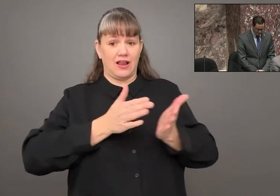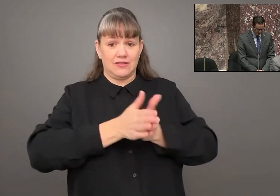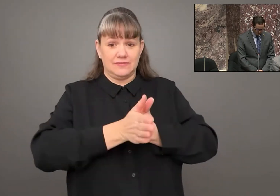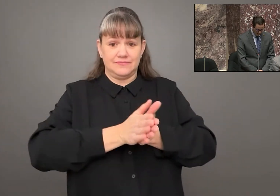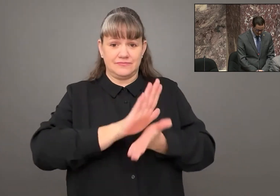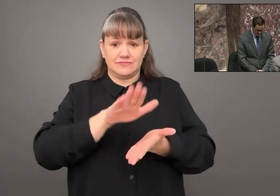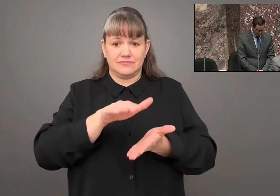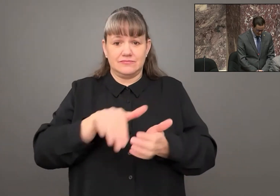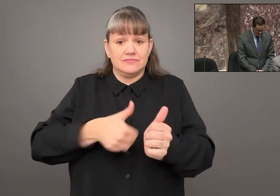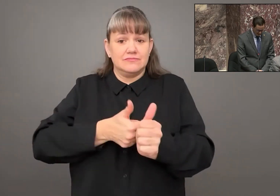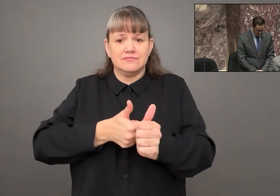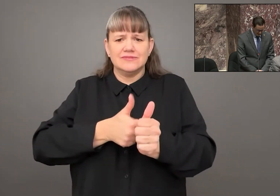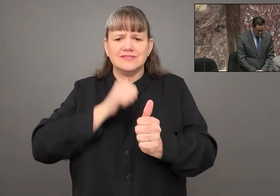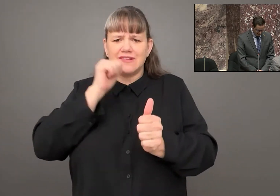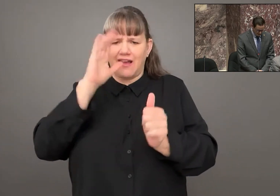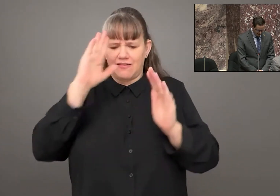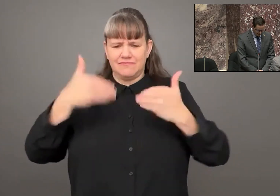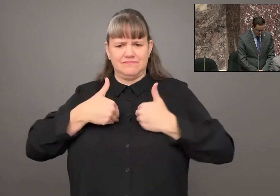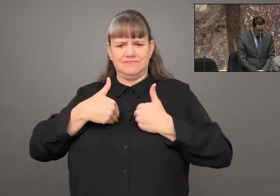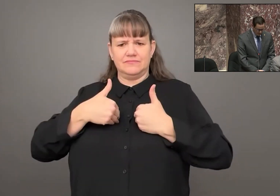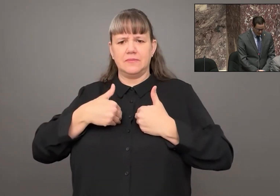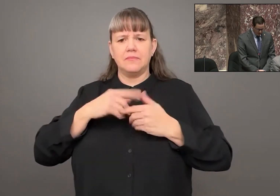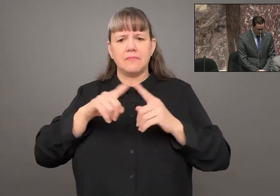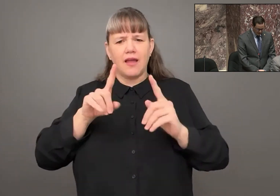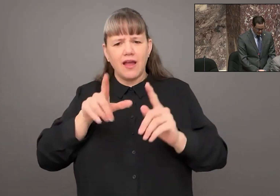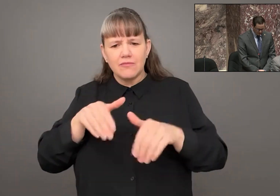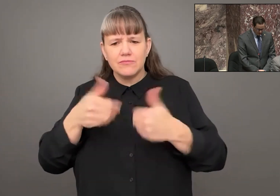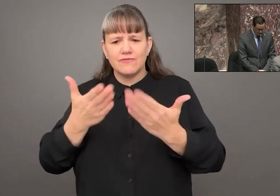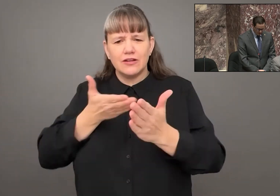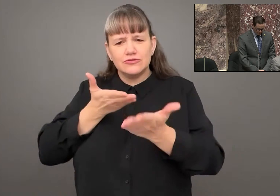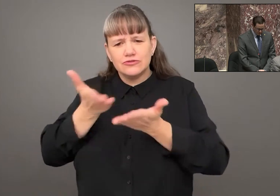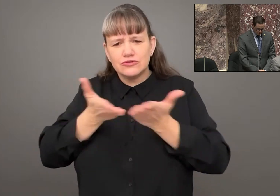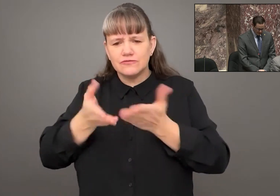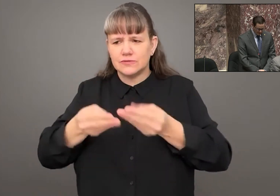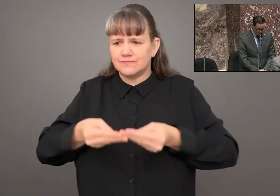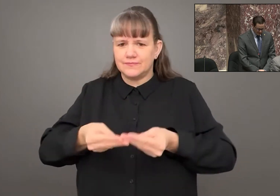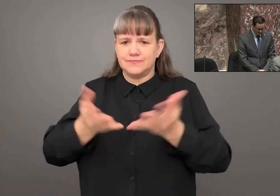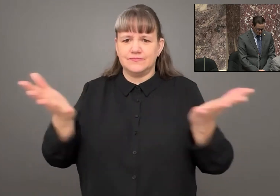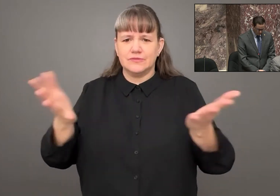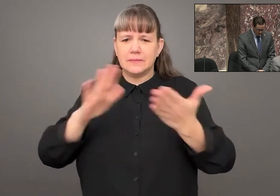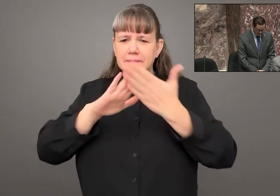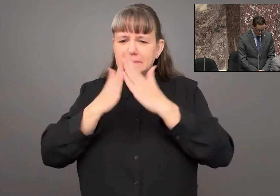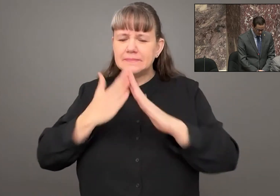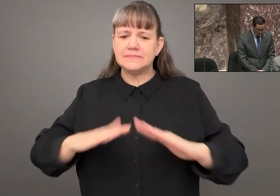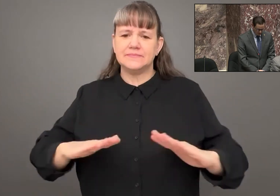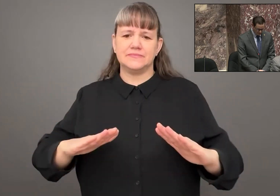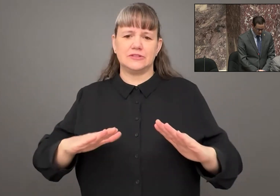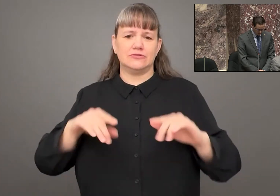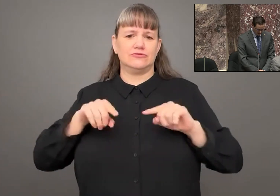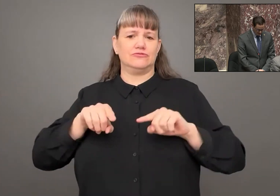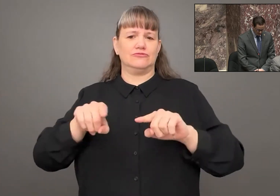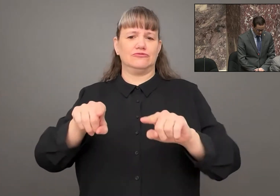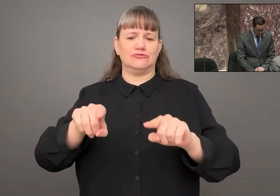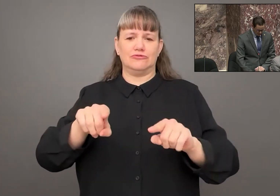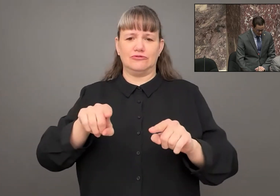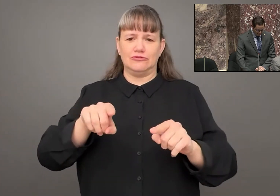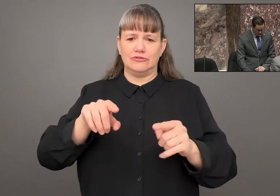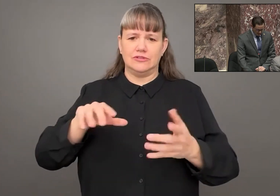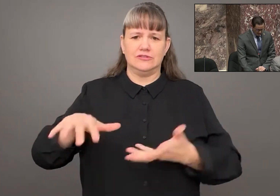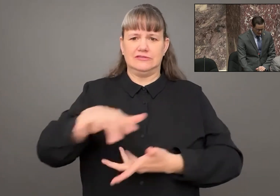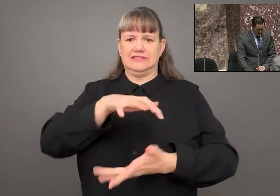instability and unrest. At the same time, may we strive to listen to each other's viewpoints and to love one another as you have called us to